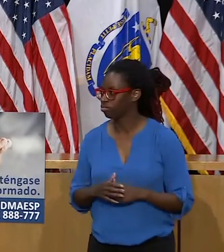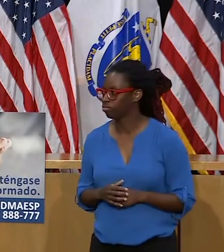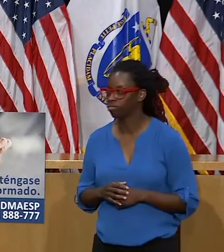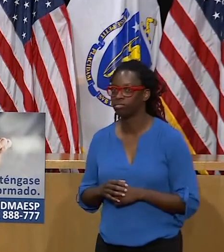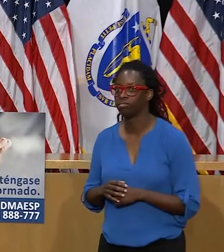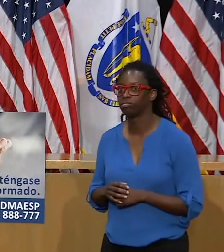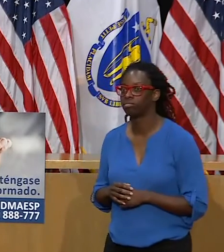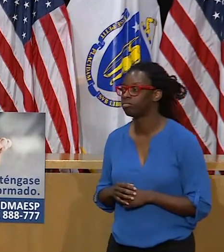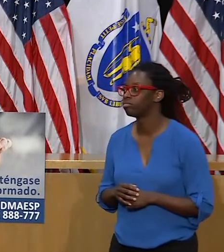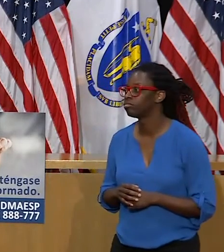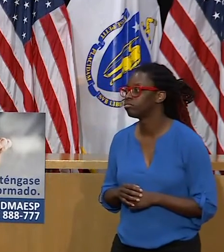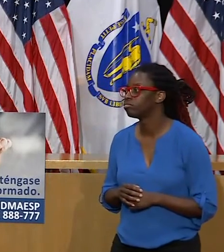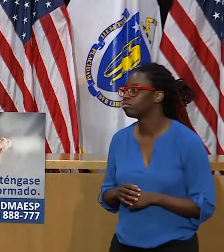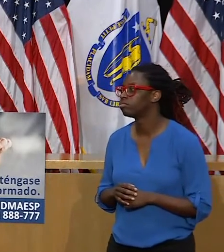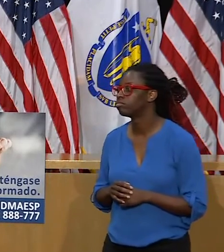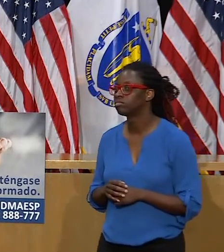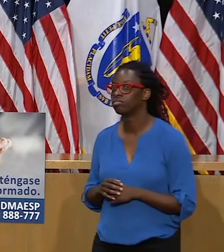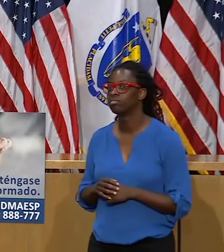that be